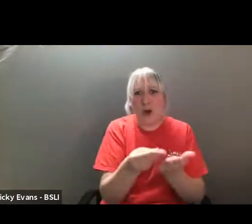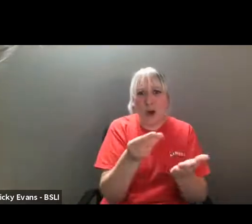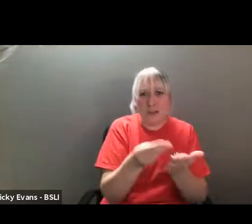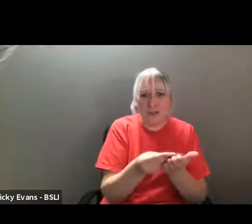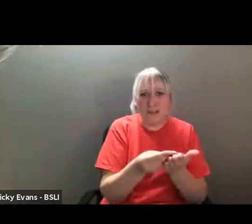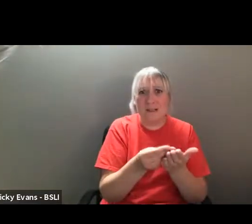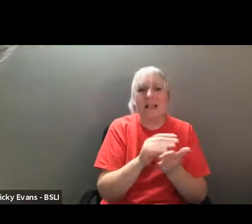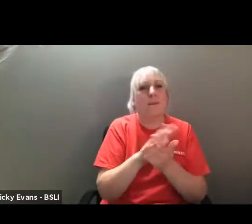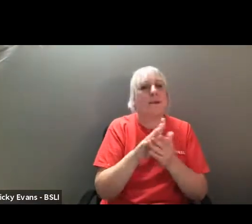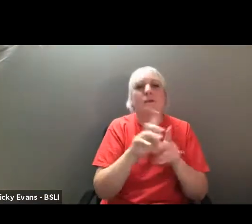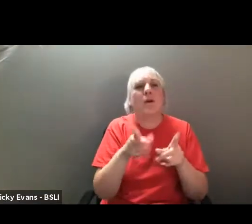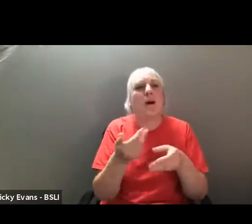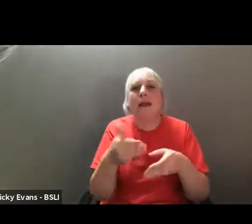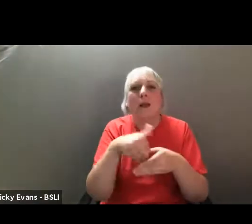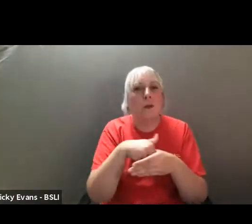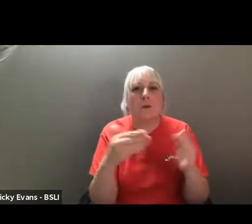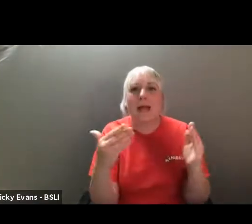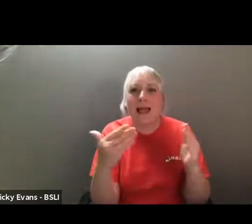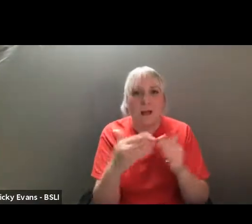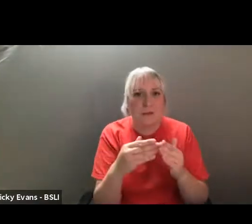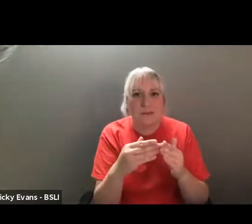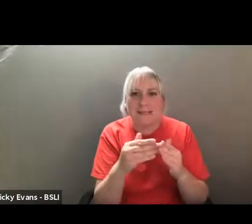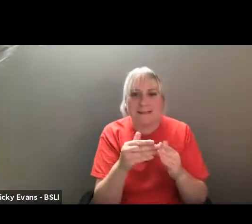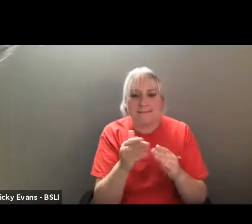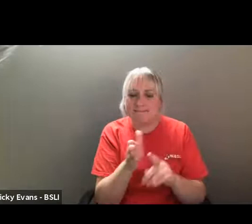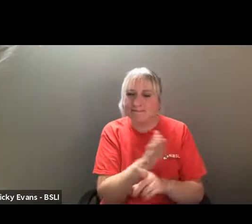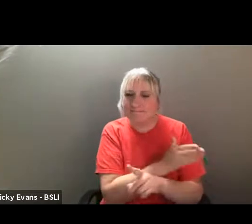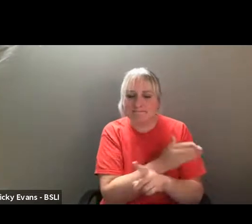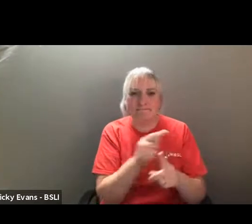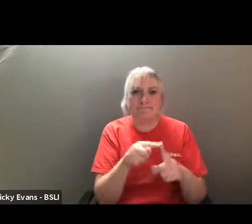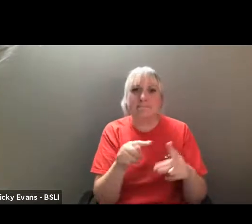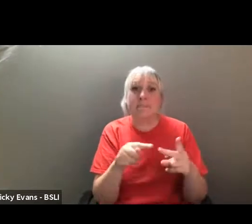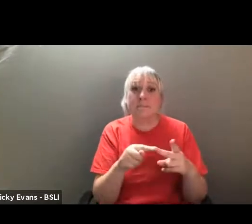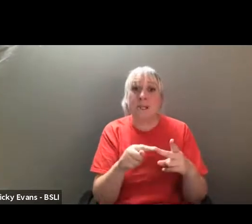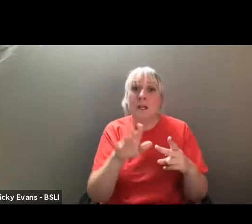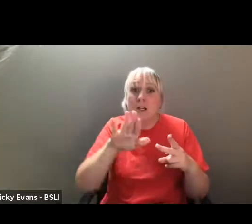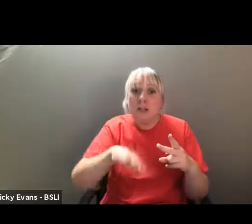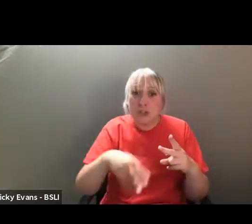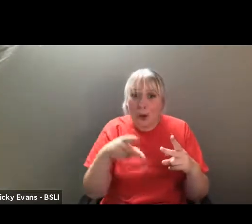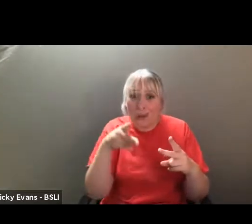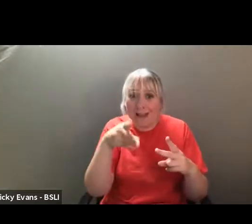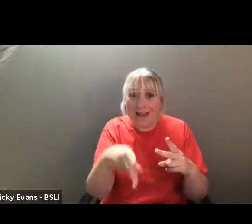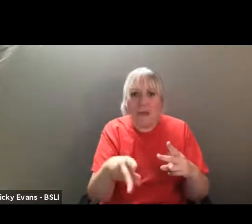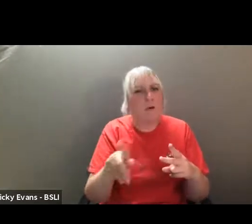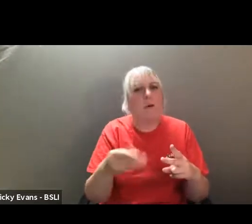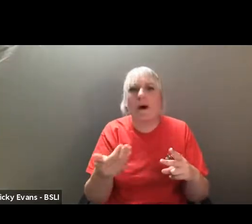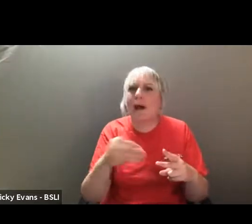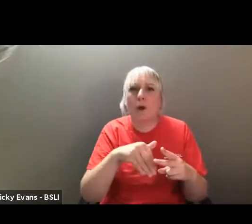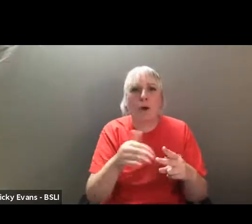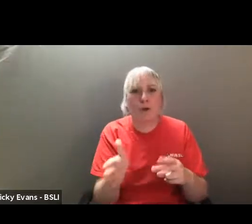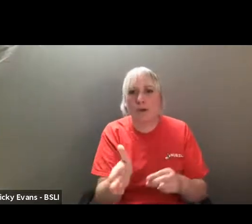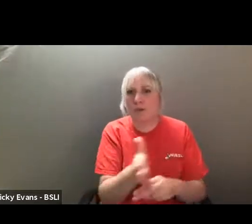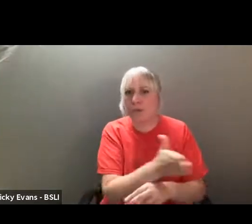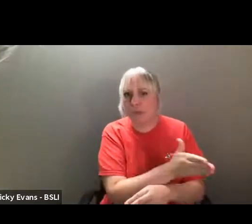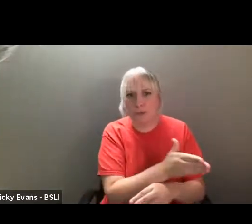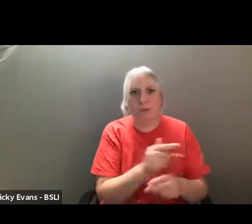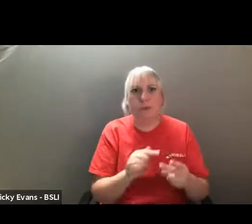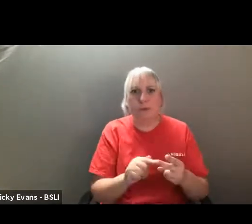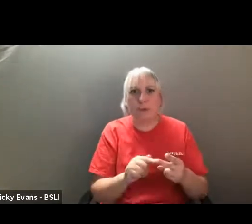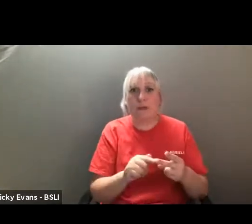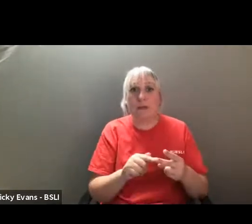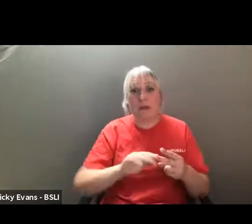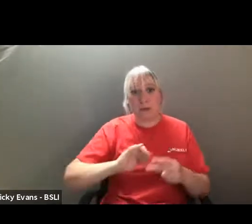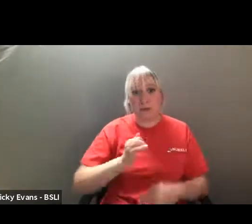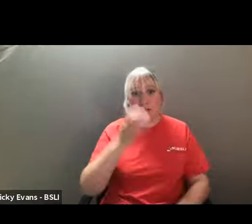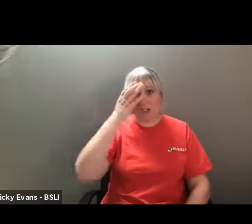could not include housing costs. Childcare costs are not going to be included either. And the Scottish Government are quite generous